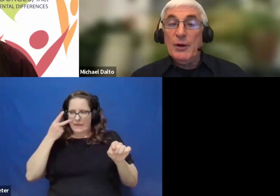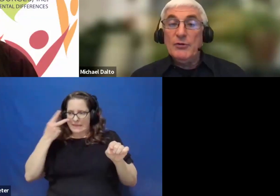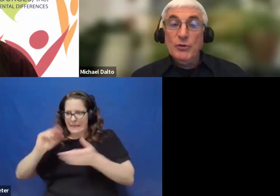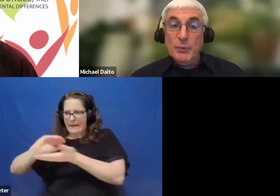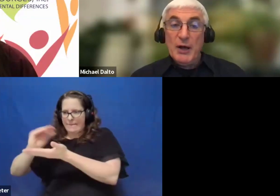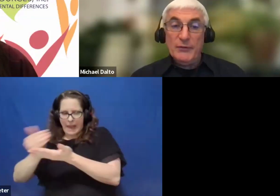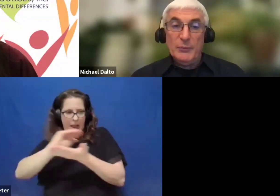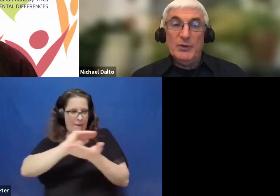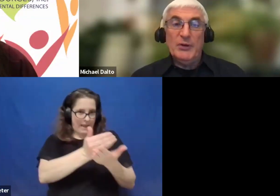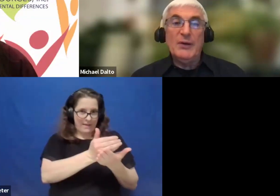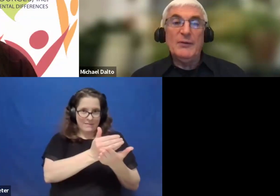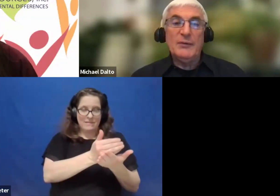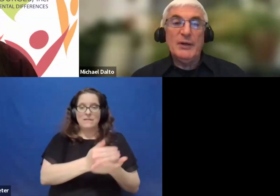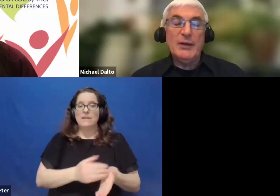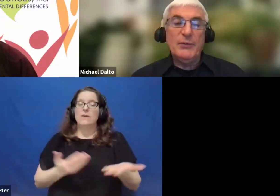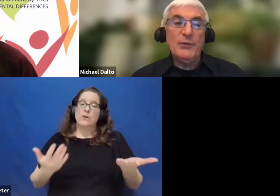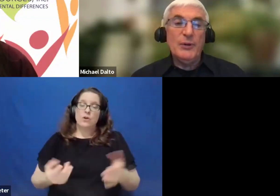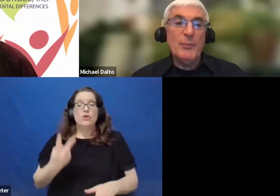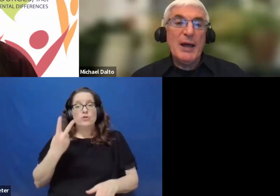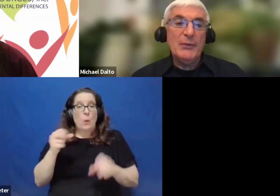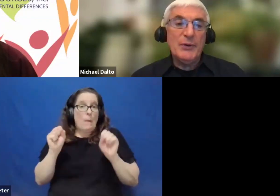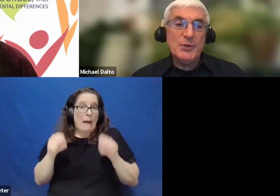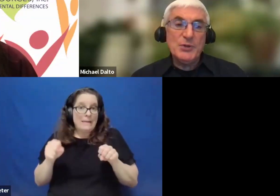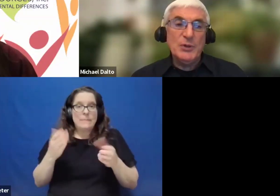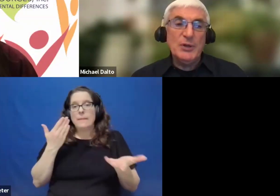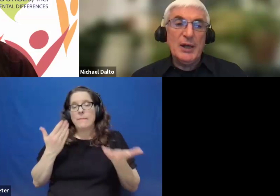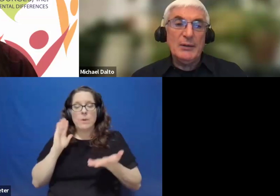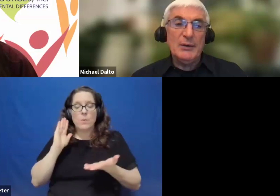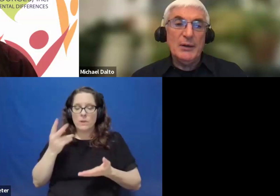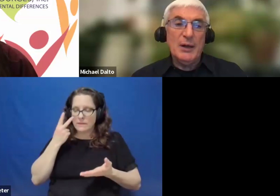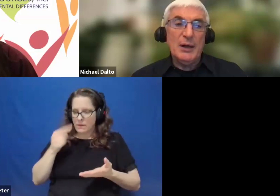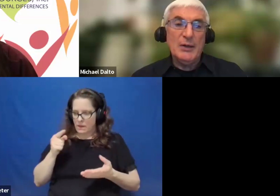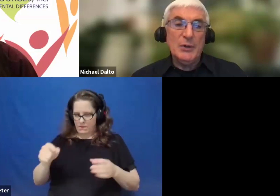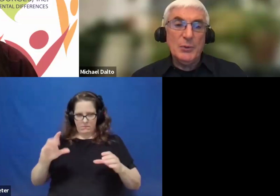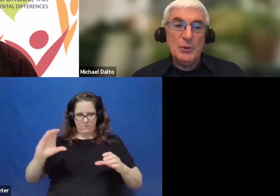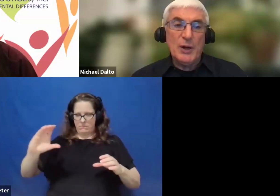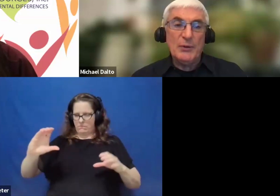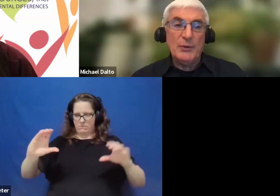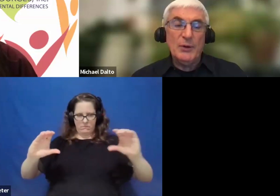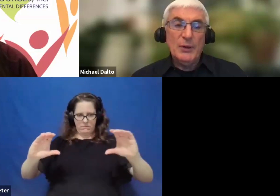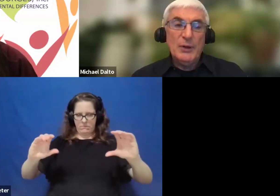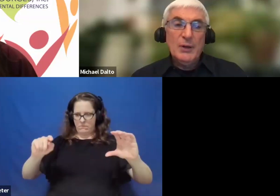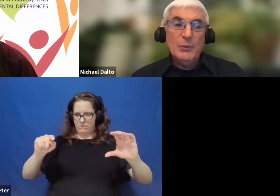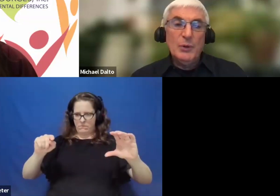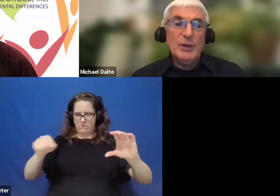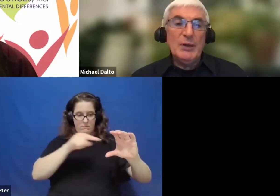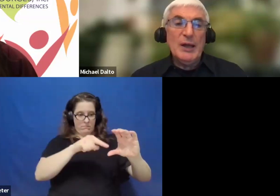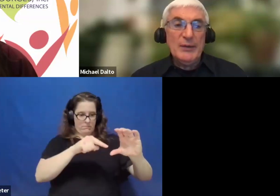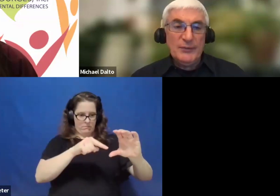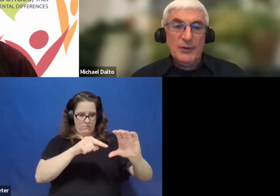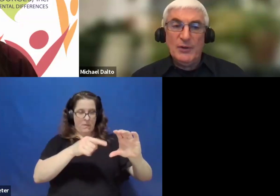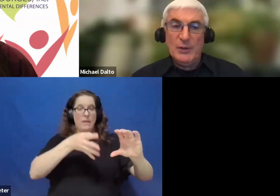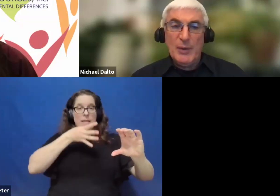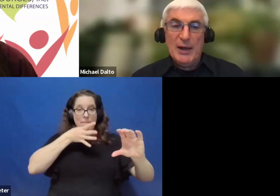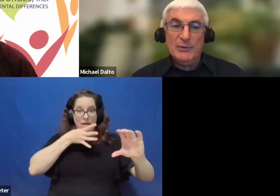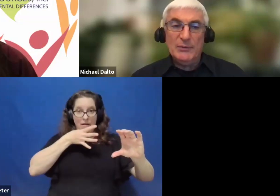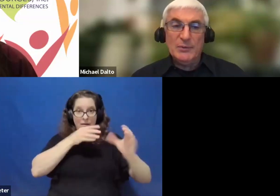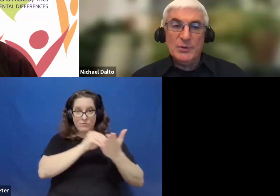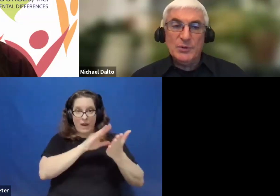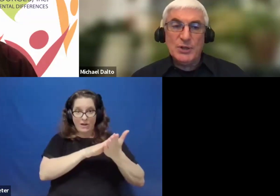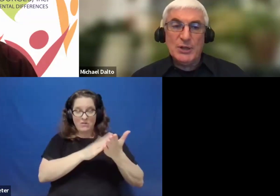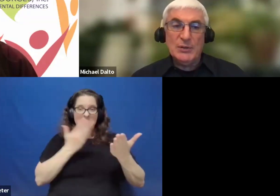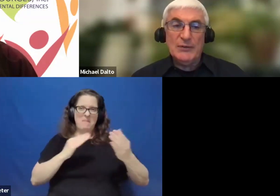there are two possibilities. Either the amount that she would get on your record would be less than the